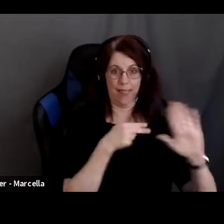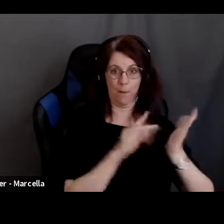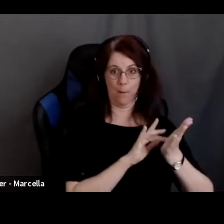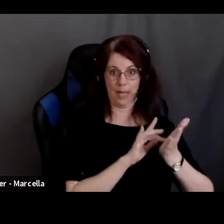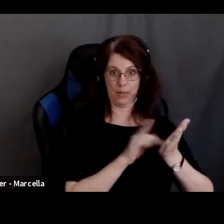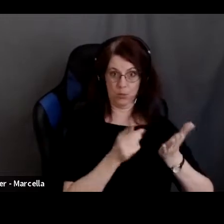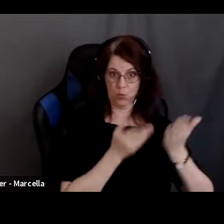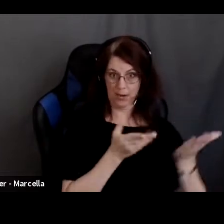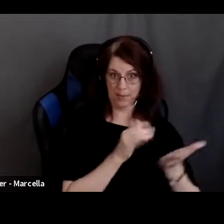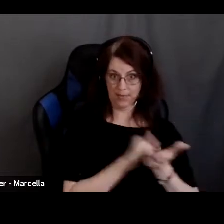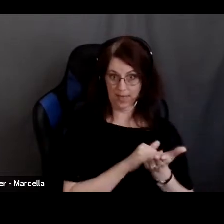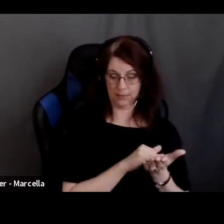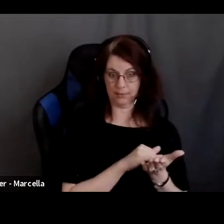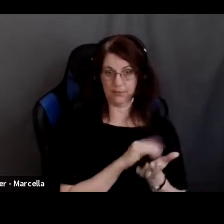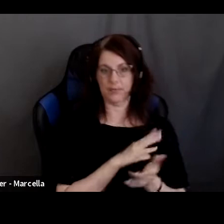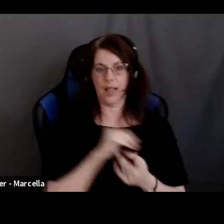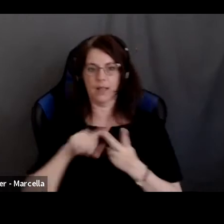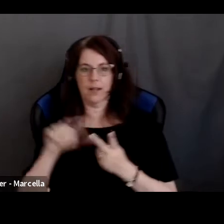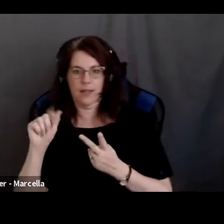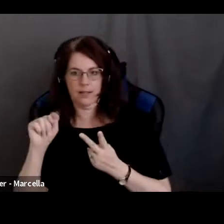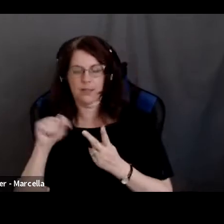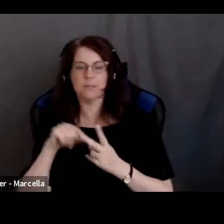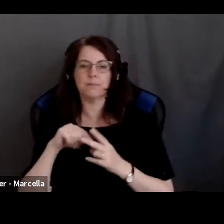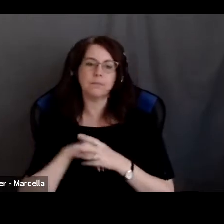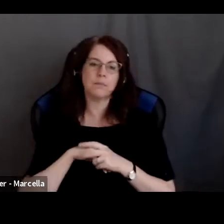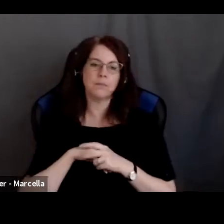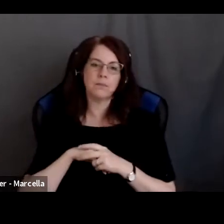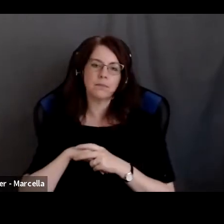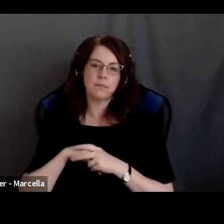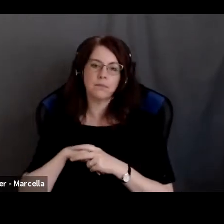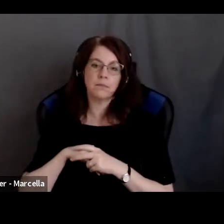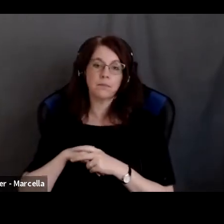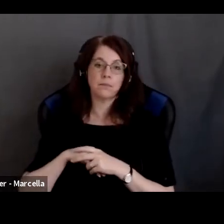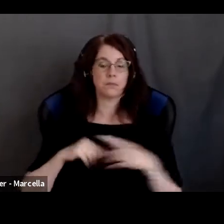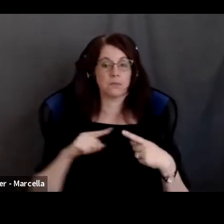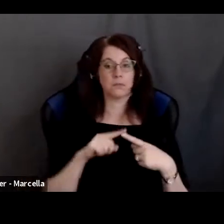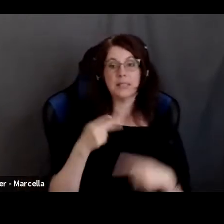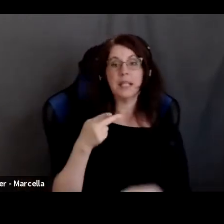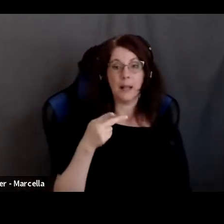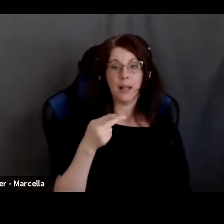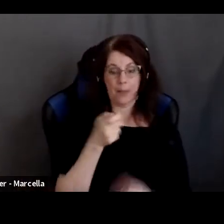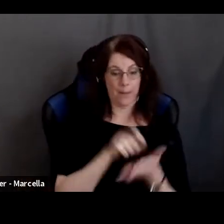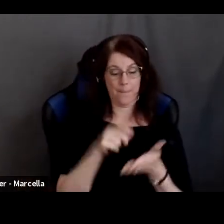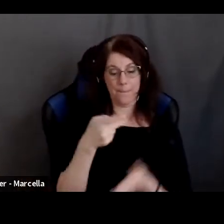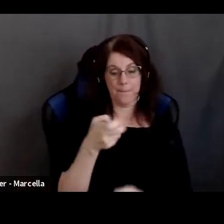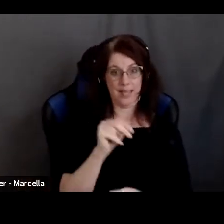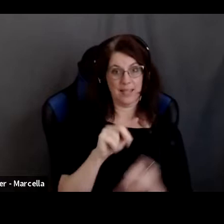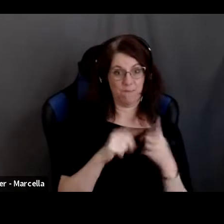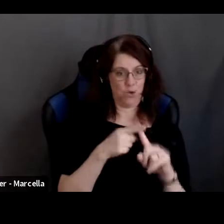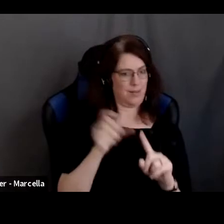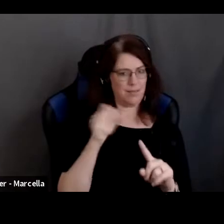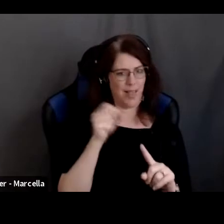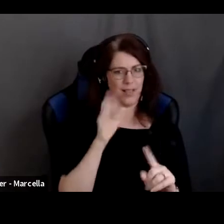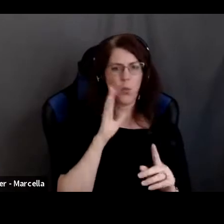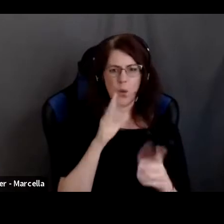recommend that? And then the assistive technology piece. Yeah, the Pen Friend is definitely a solution. And we're going to